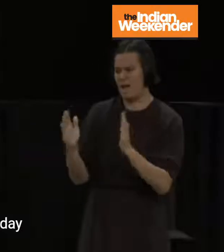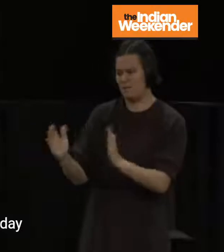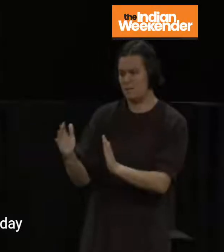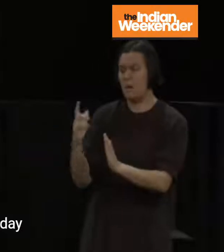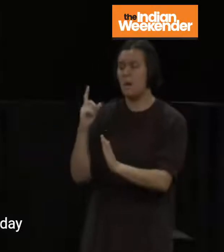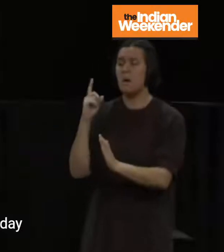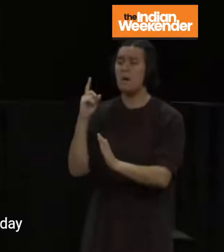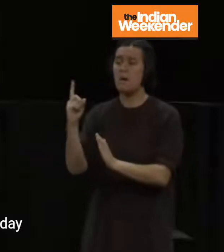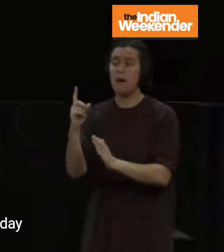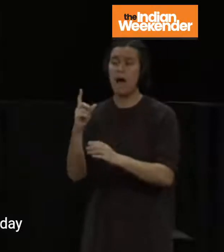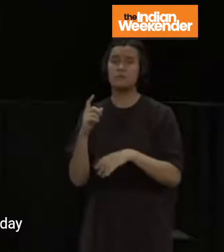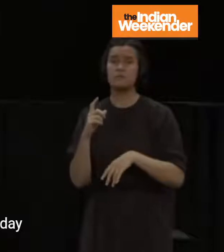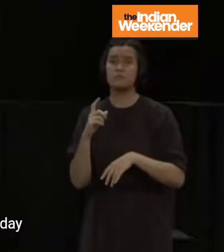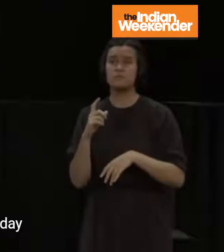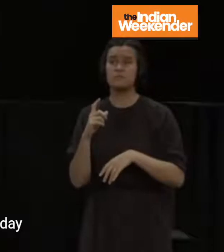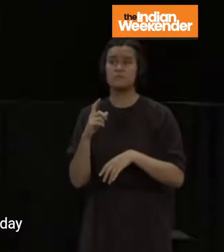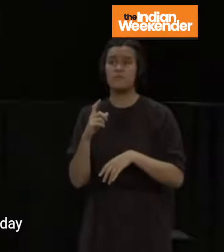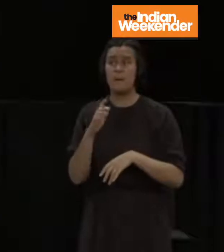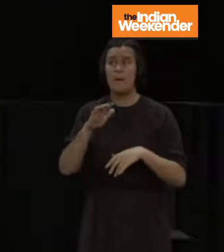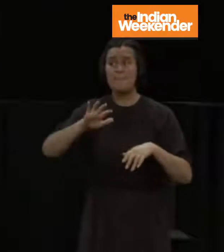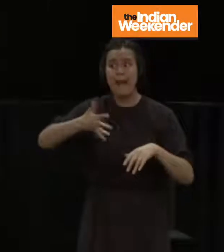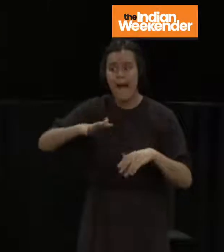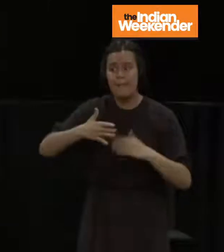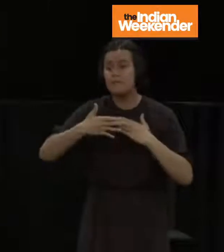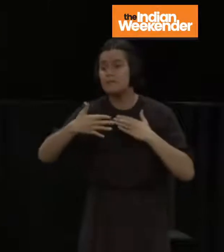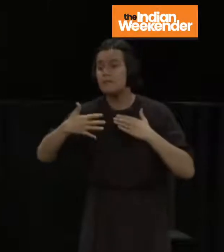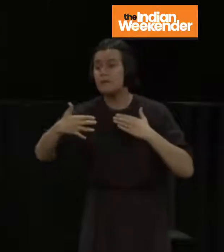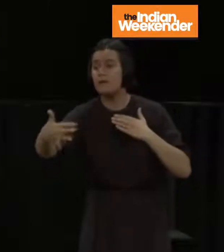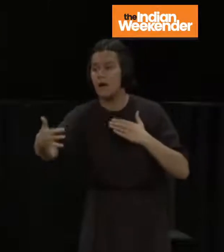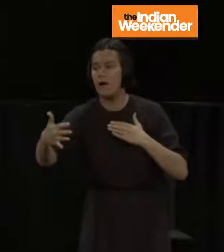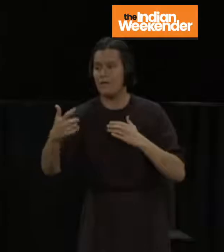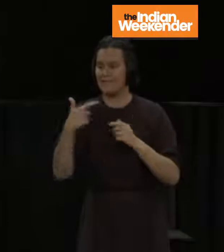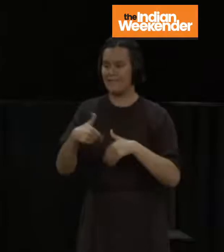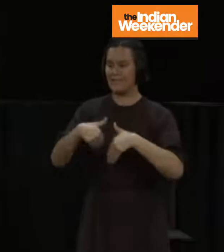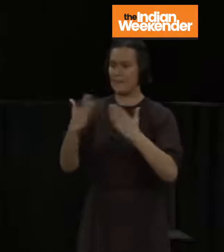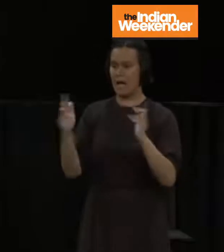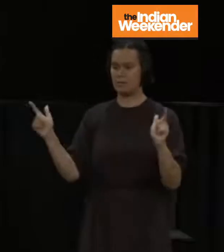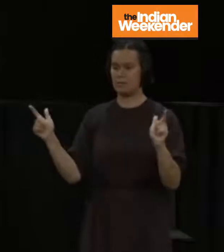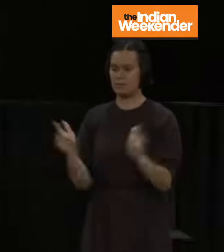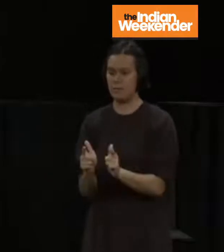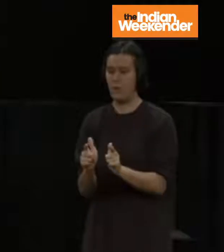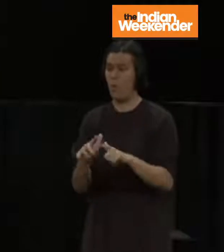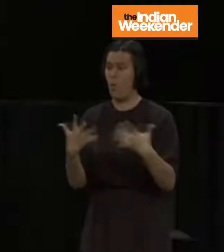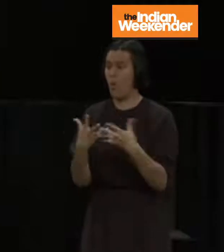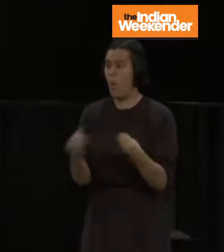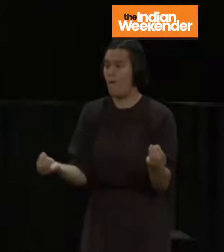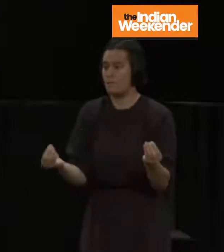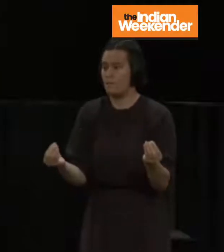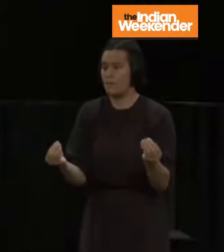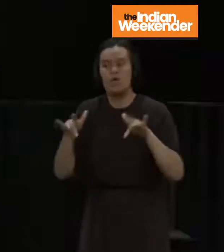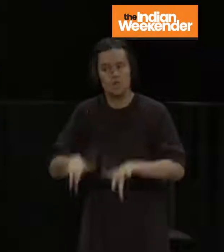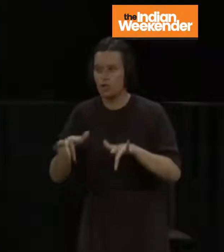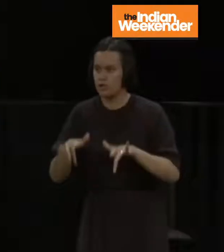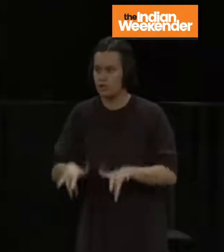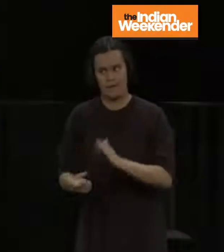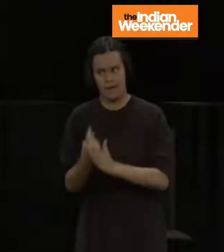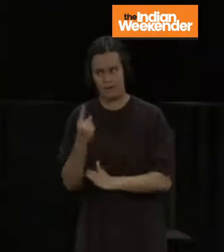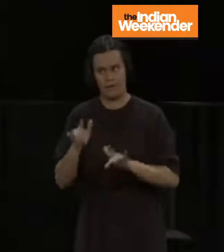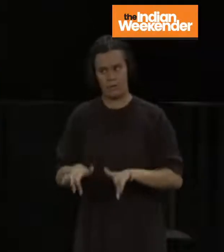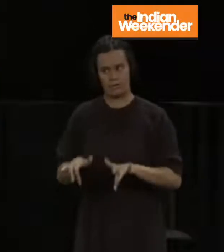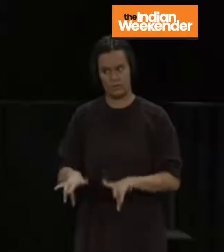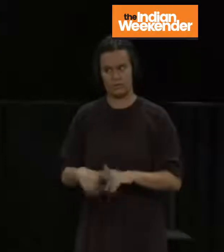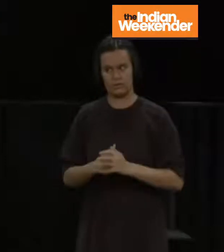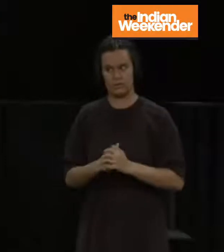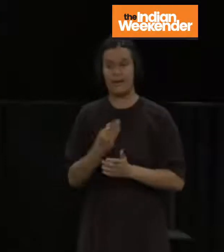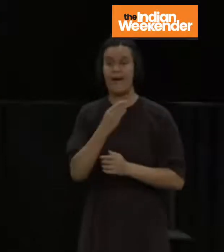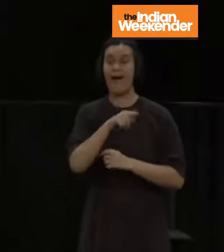those periods of self-isolation won't be required. We're certainly not at that point yet. And the countries that have attempted